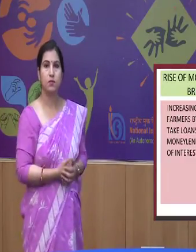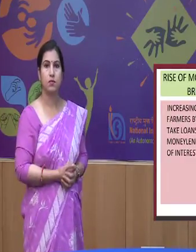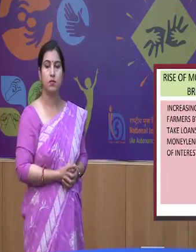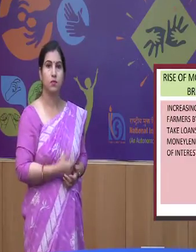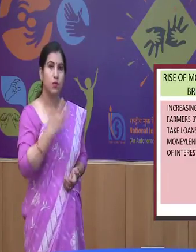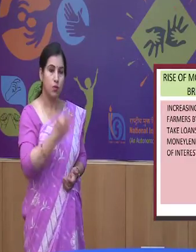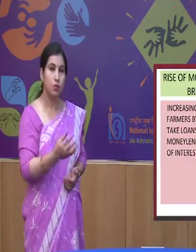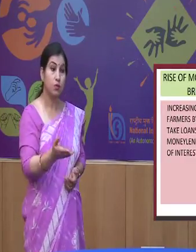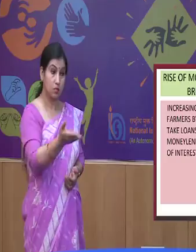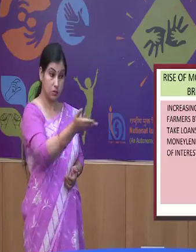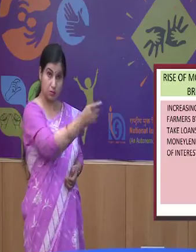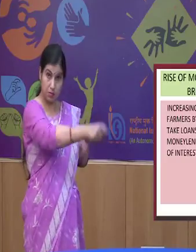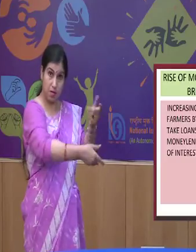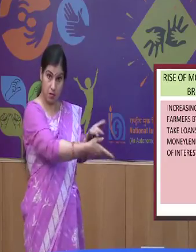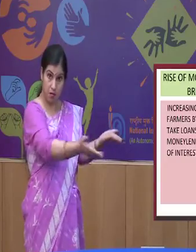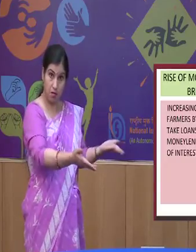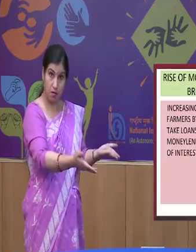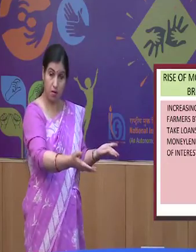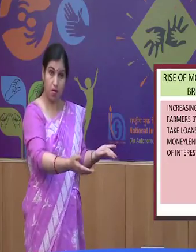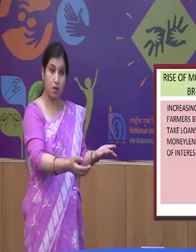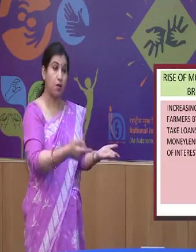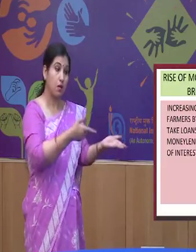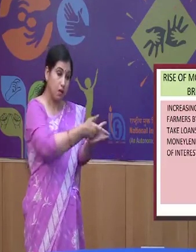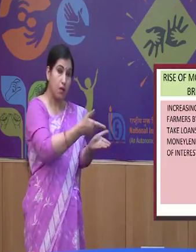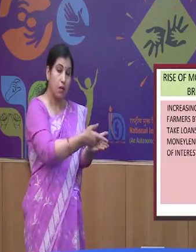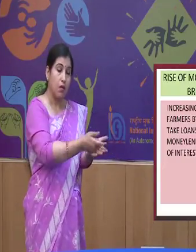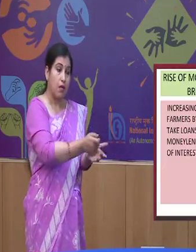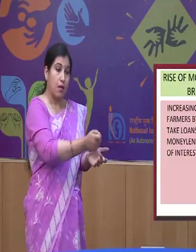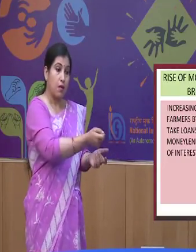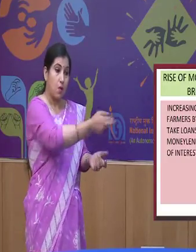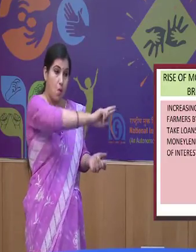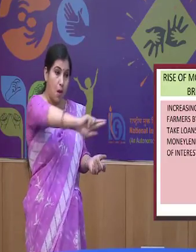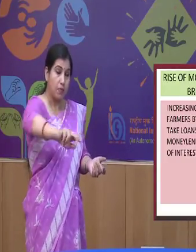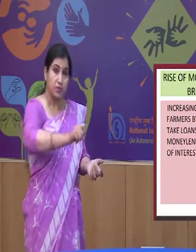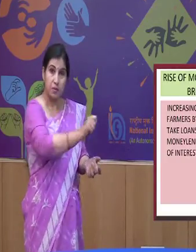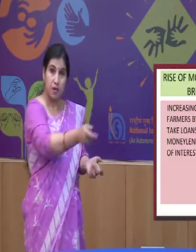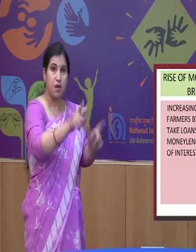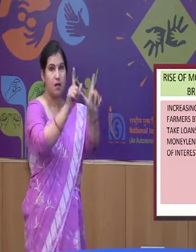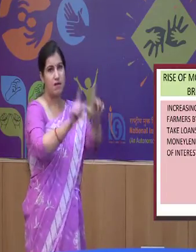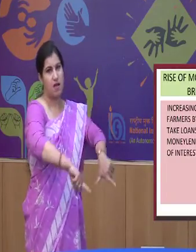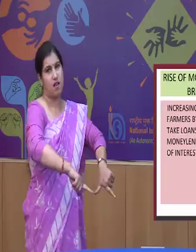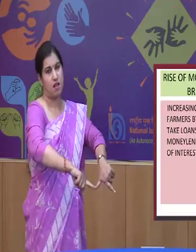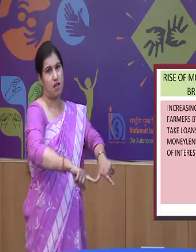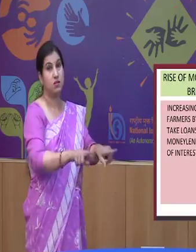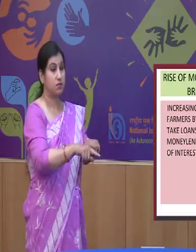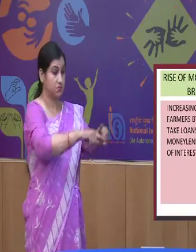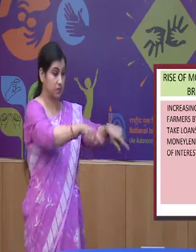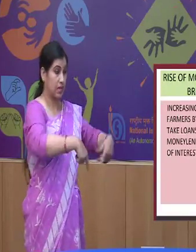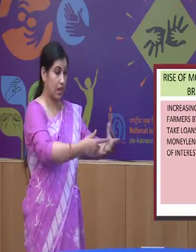In fact, most of the cases the cultivators failed to pay the loan and their land passed